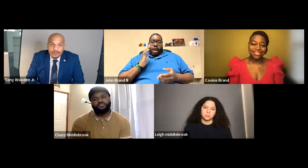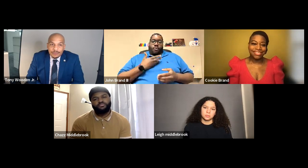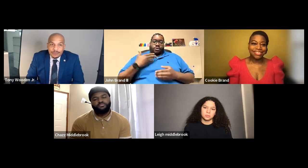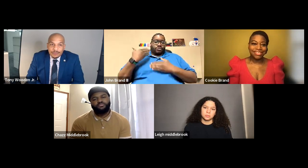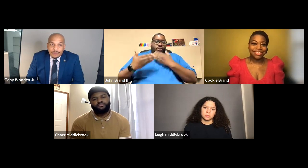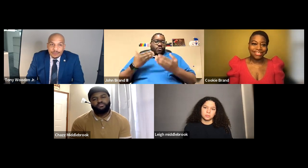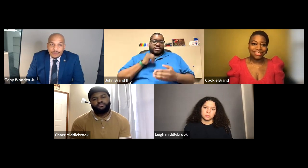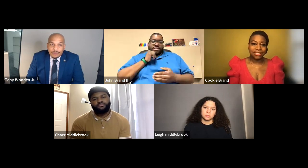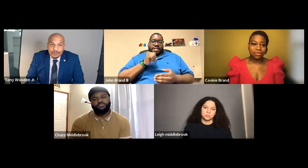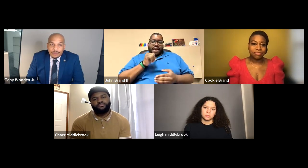because